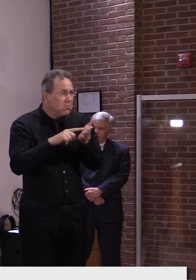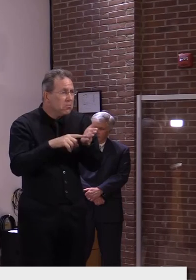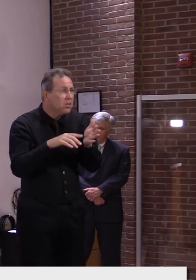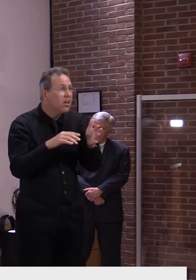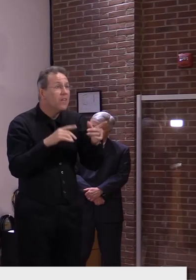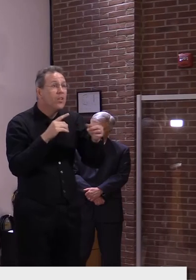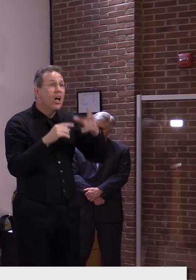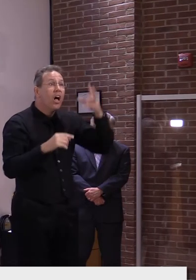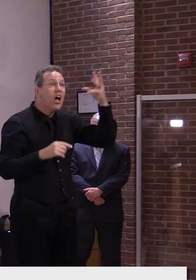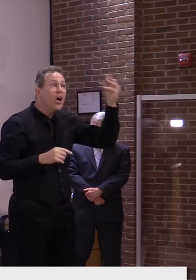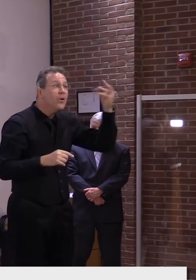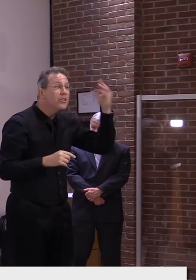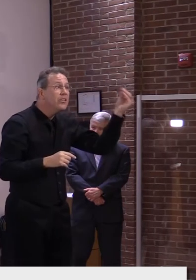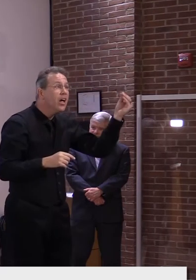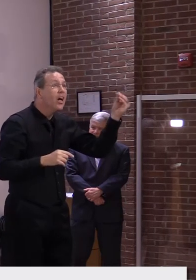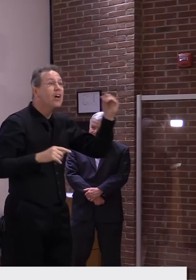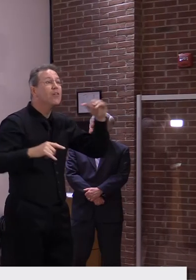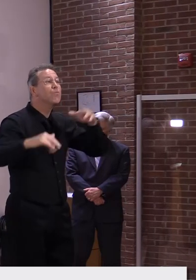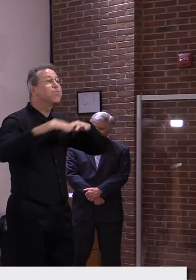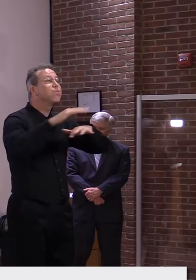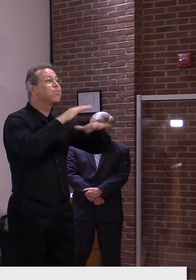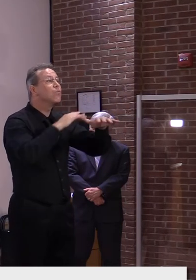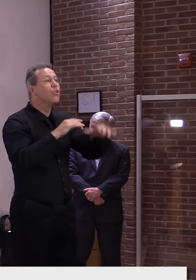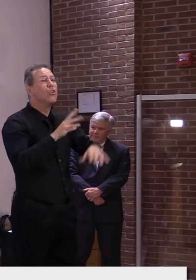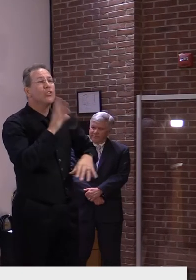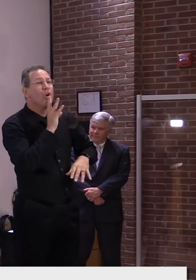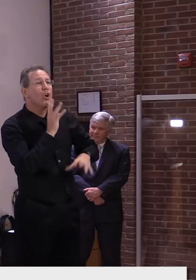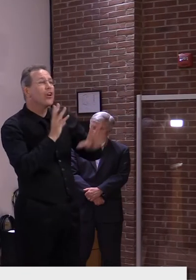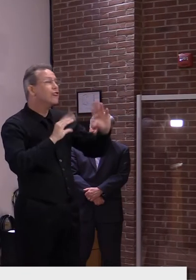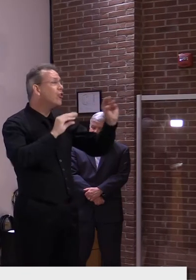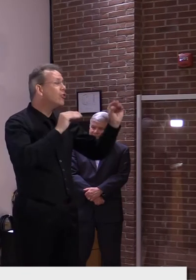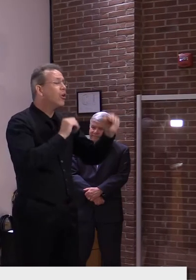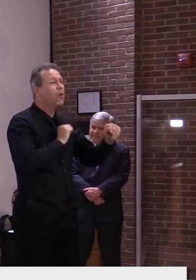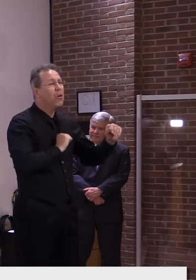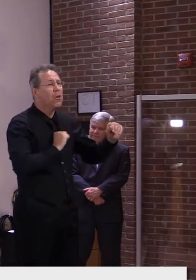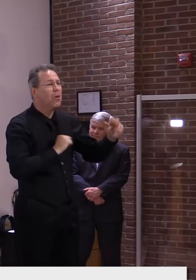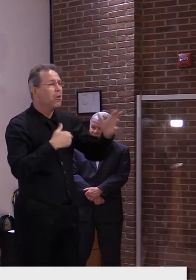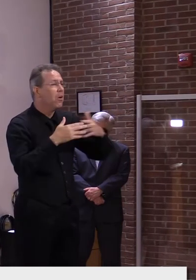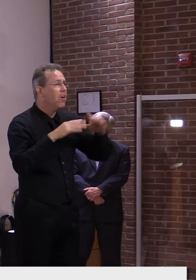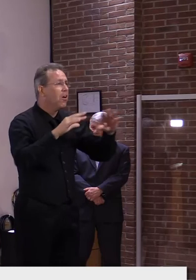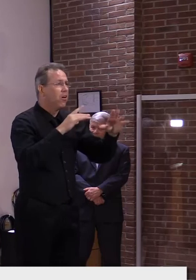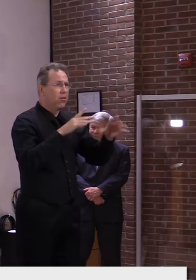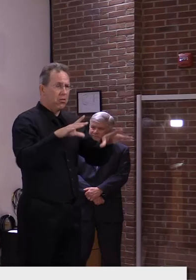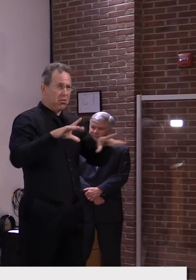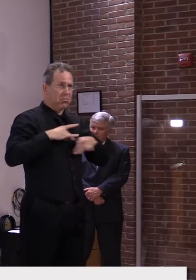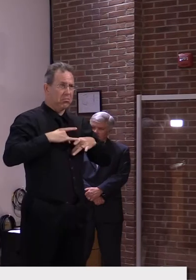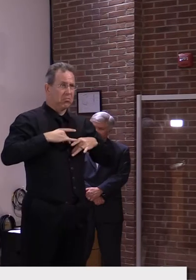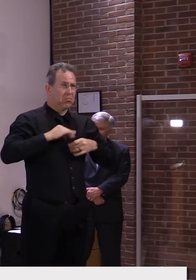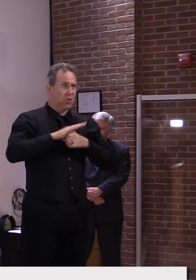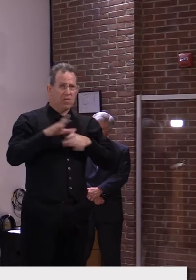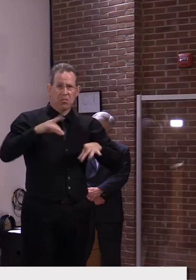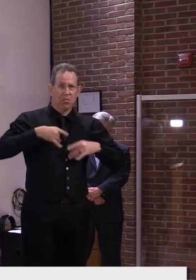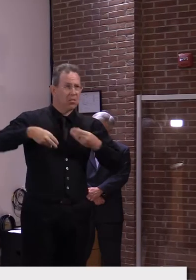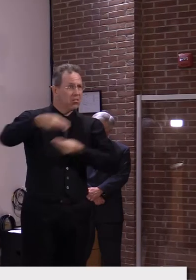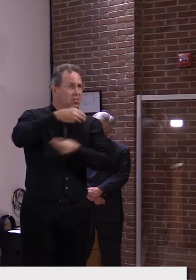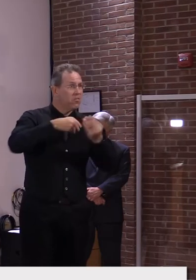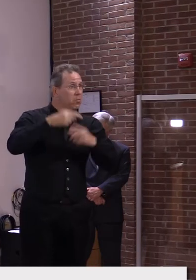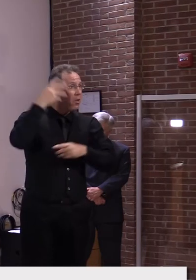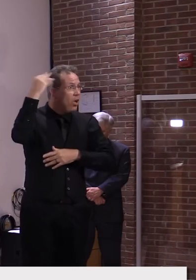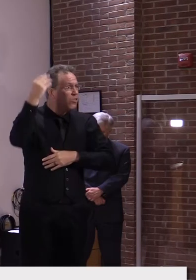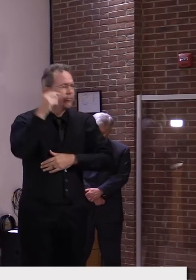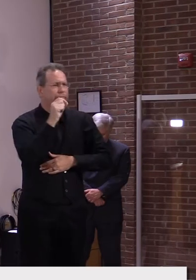were transmitted in an outdoors environment. So outdoors is predominantly a safe place to